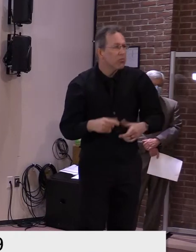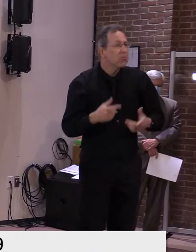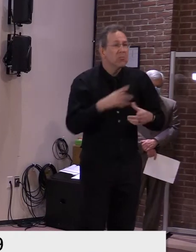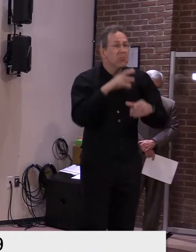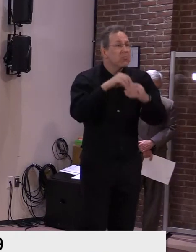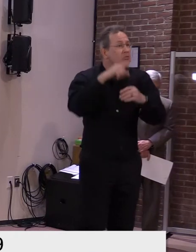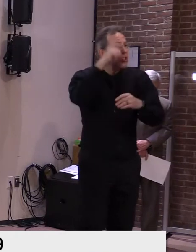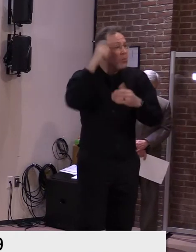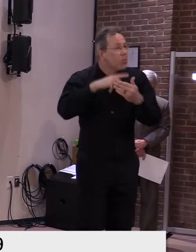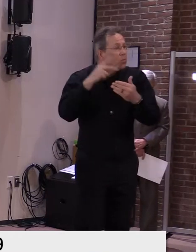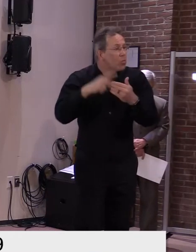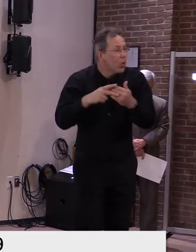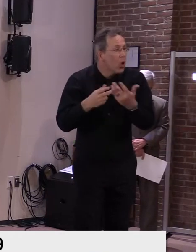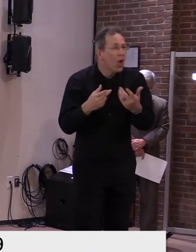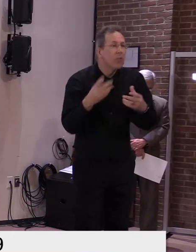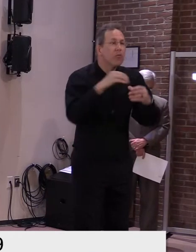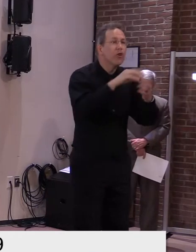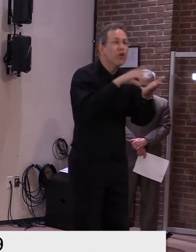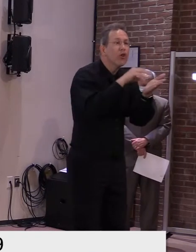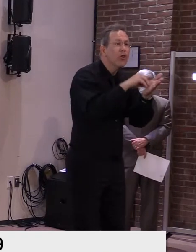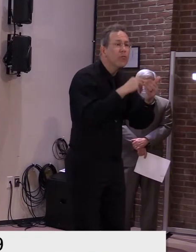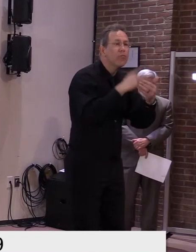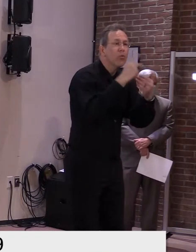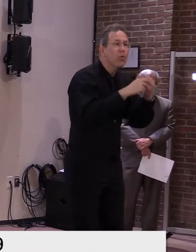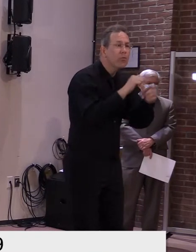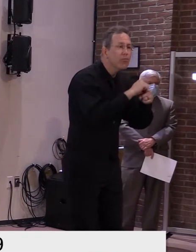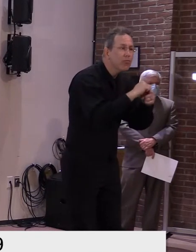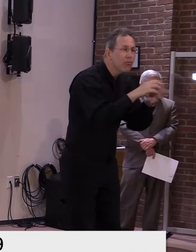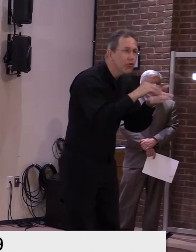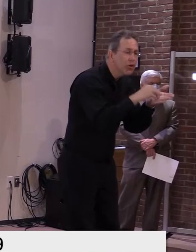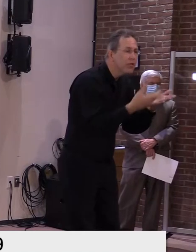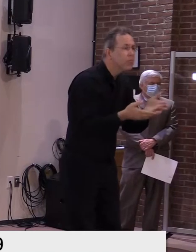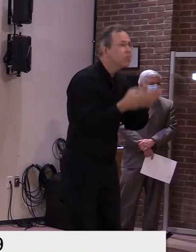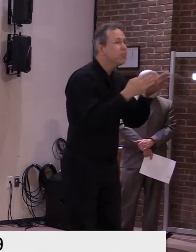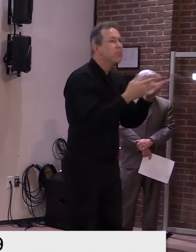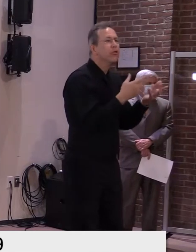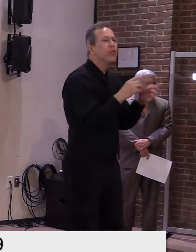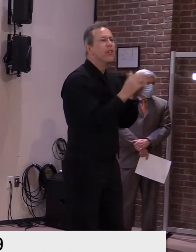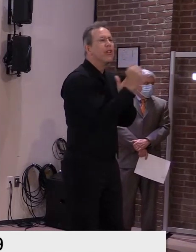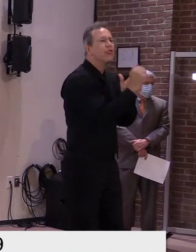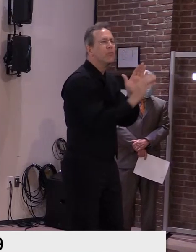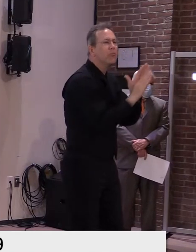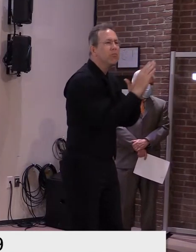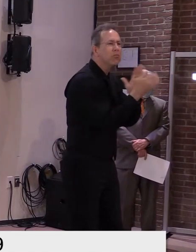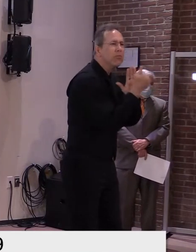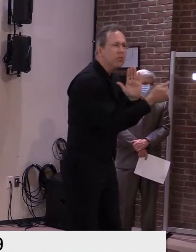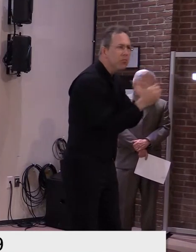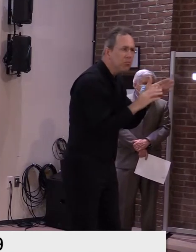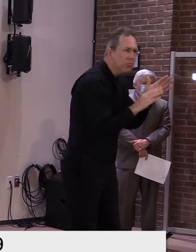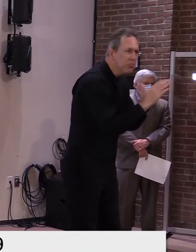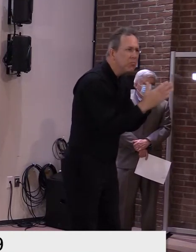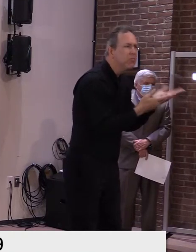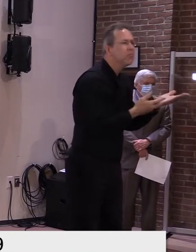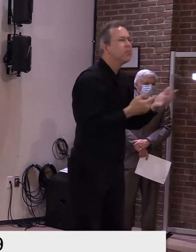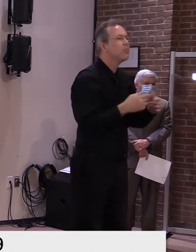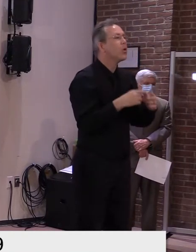learning experience, a leadership experience, a work experience. And you can find that survey at